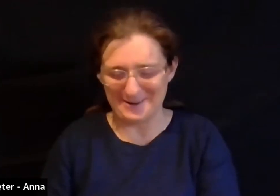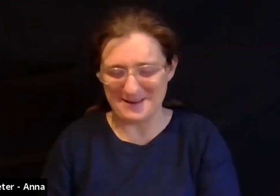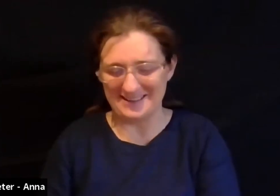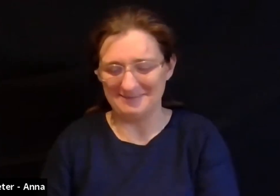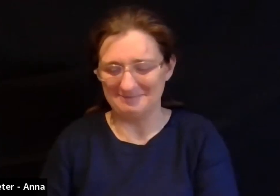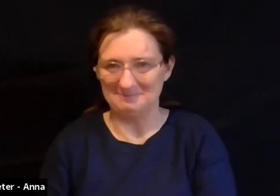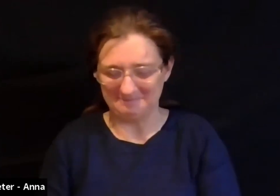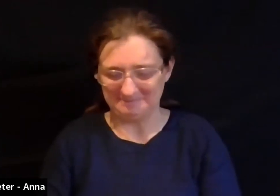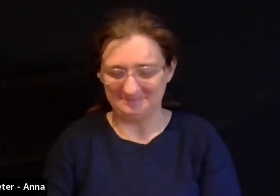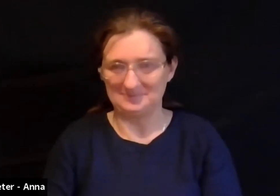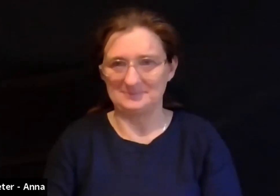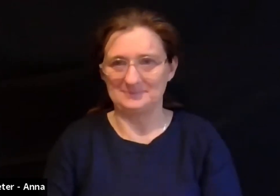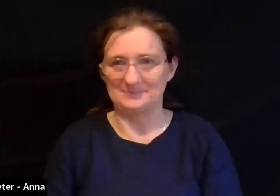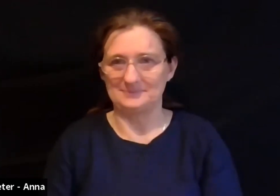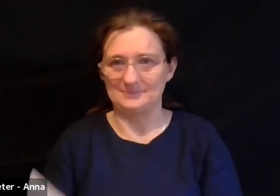Amen.